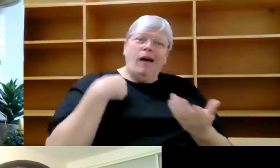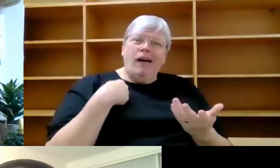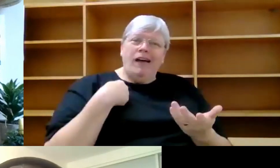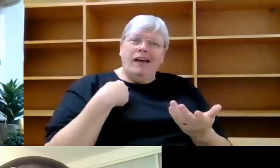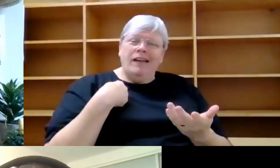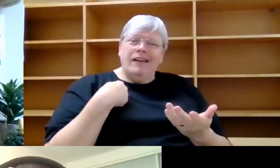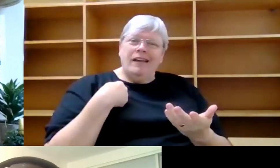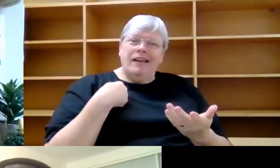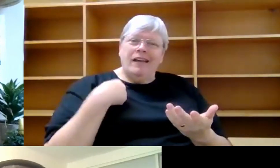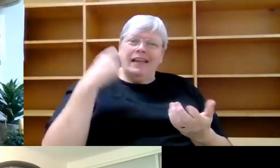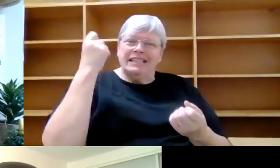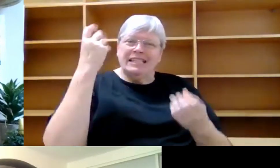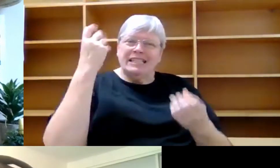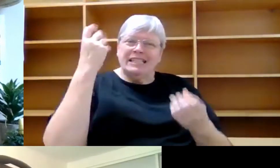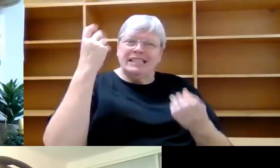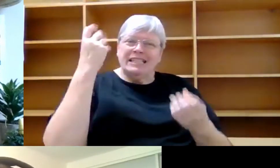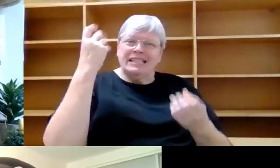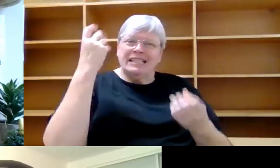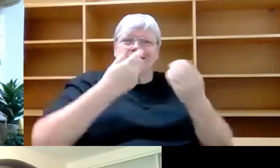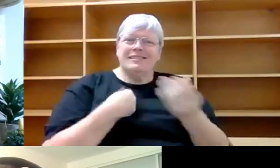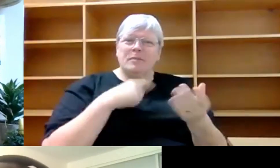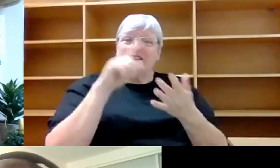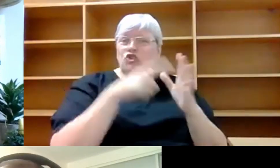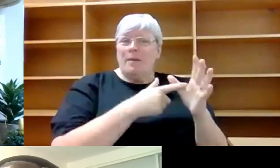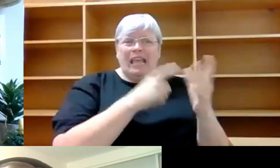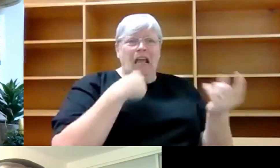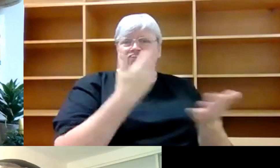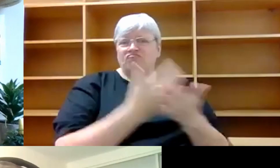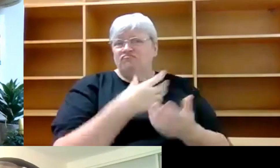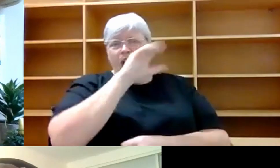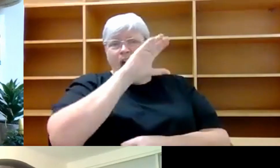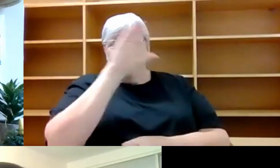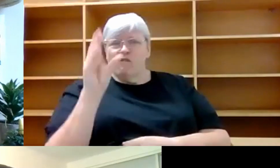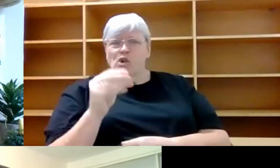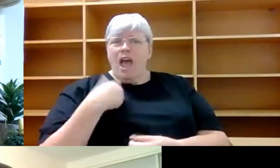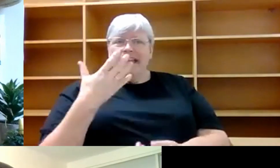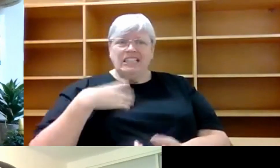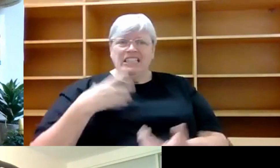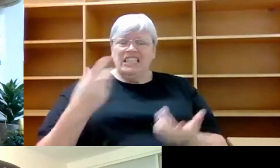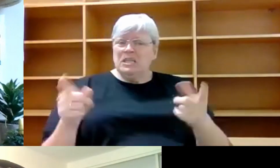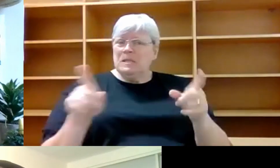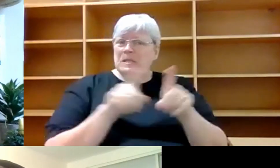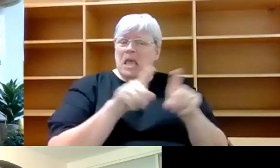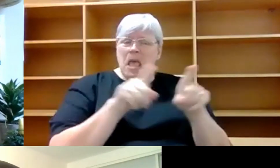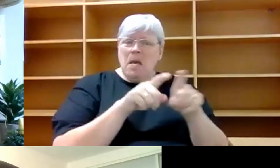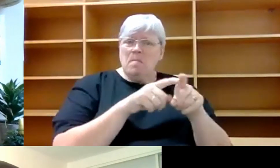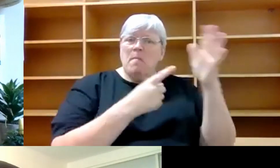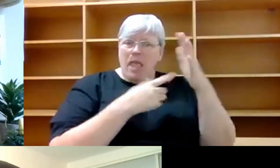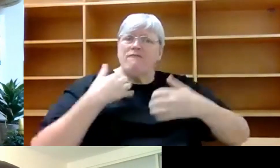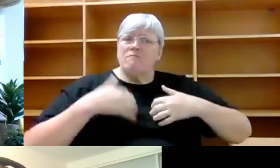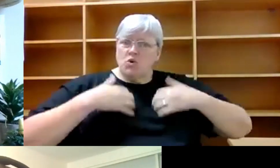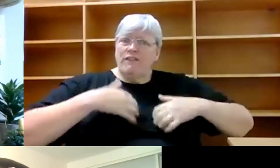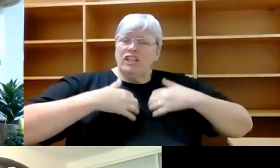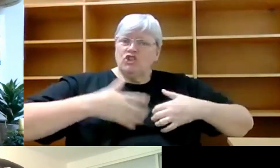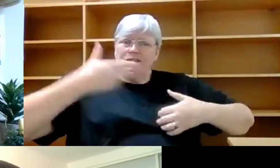And Jamaicans and Africans, we're no different. We need those heroes too. And this is one of the main motivations why I wanted